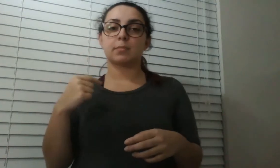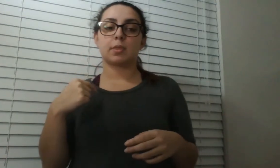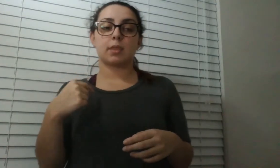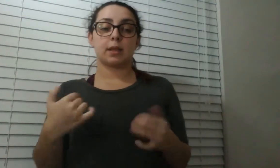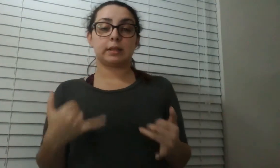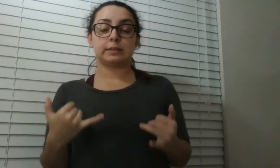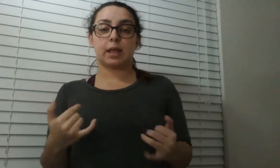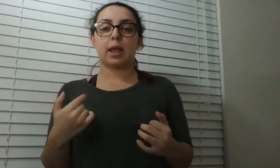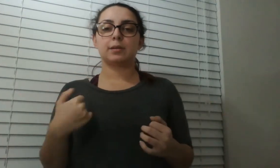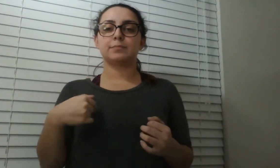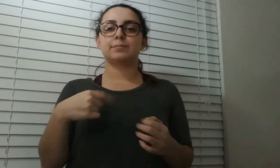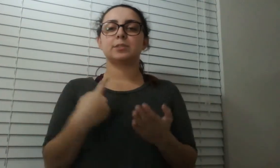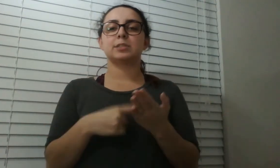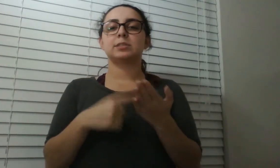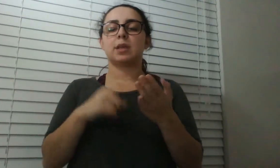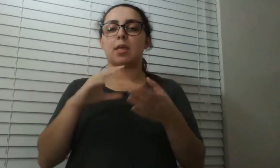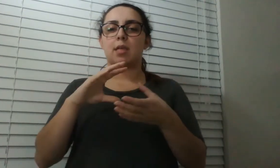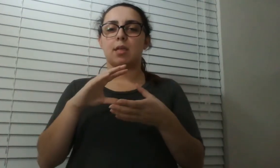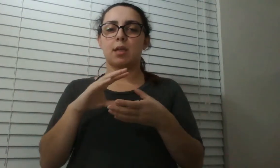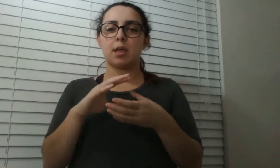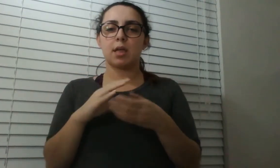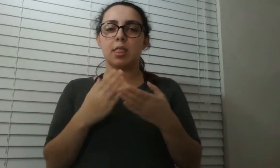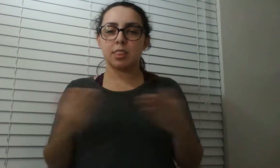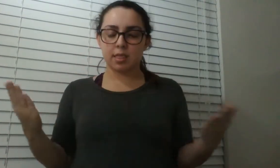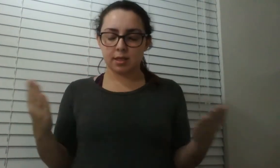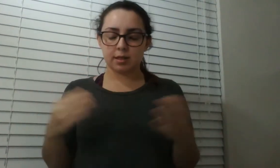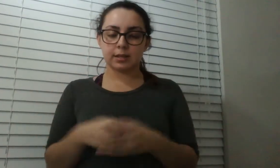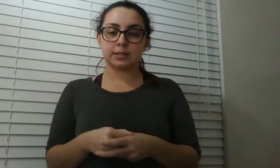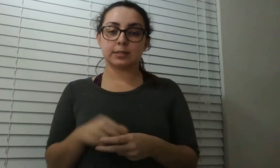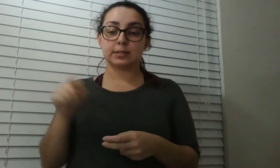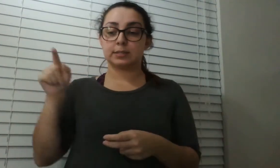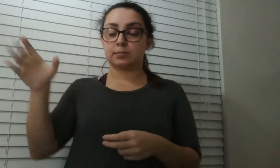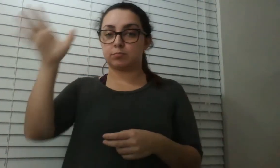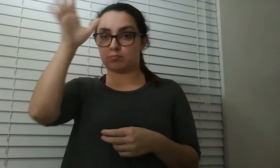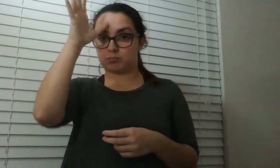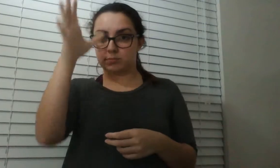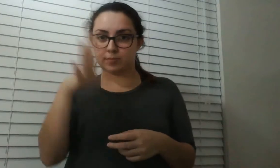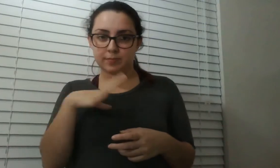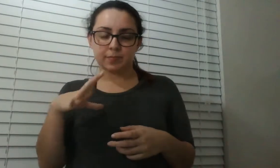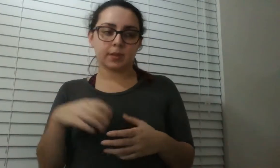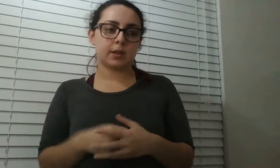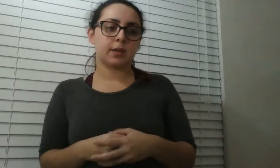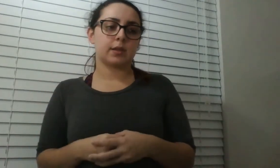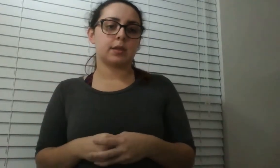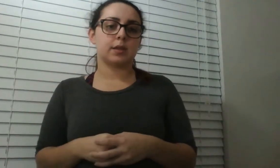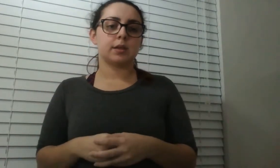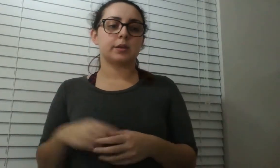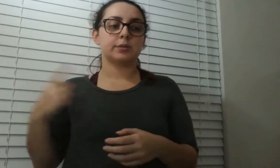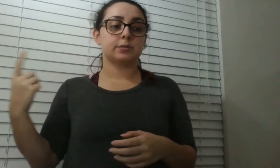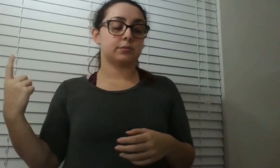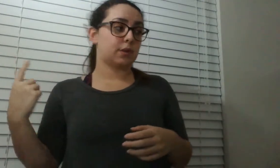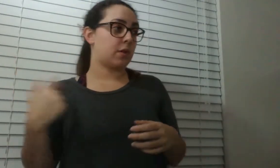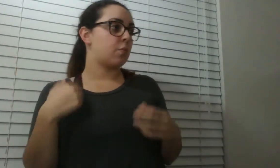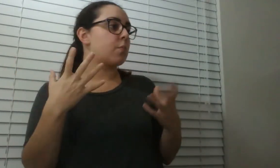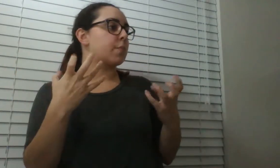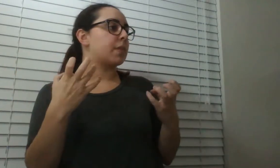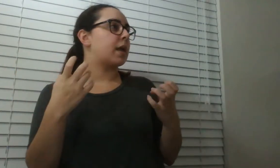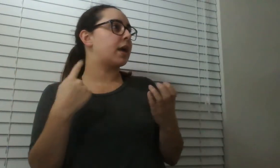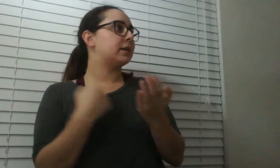usual Radiolab style, which means that I can basically natter on forever. Whatever you like. All right, so this is Allison Gopnik. She's a professor